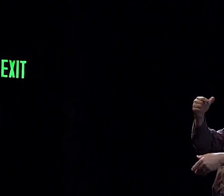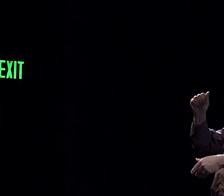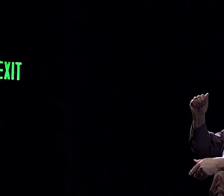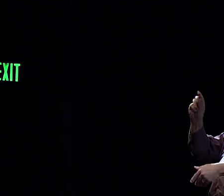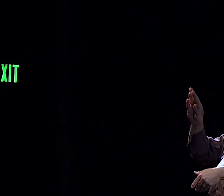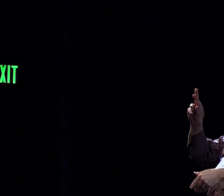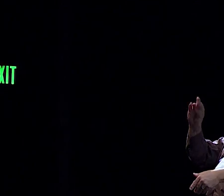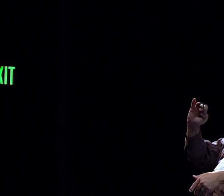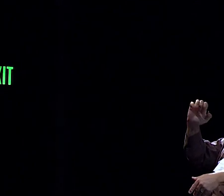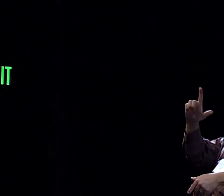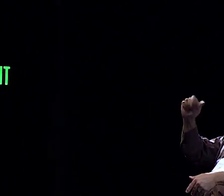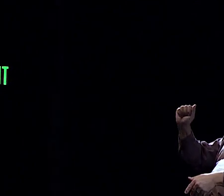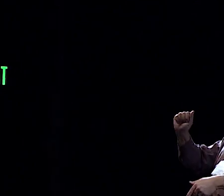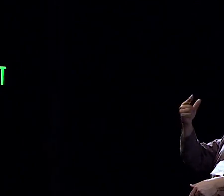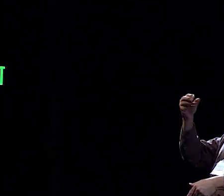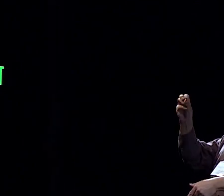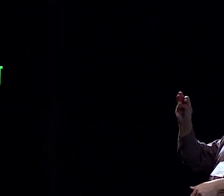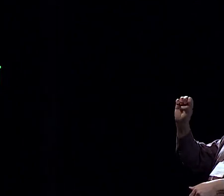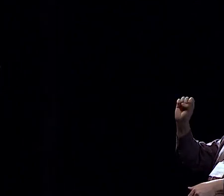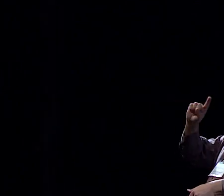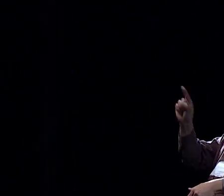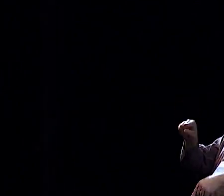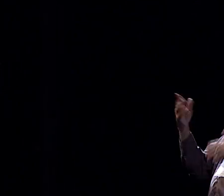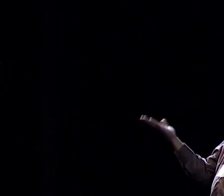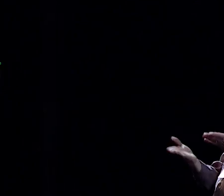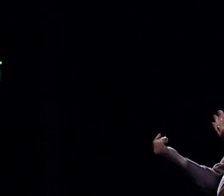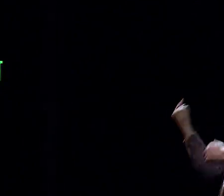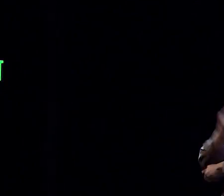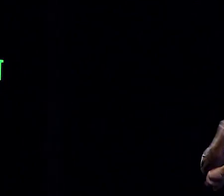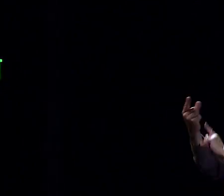Gomez. She's here today from USC.